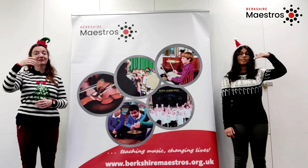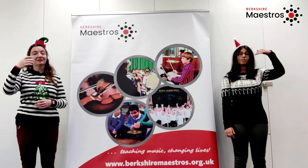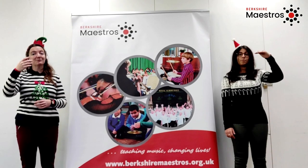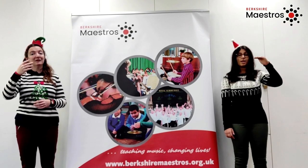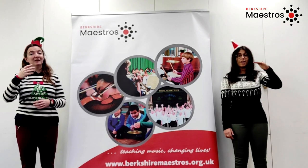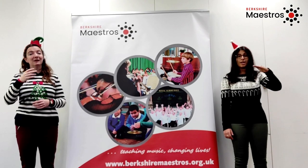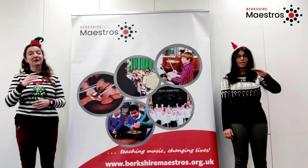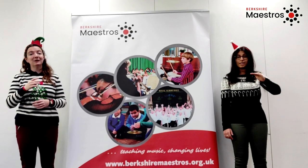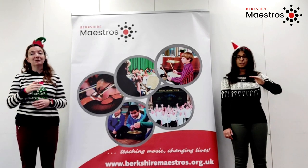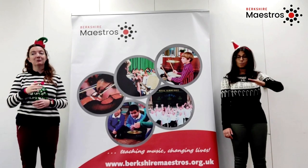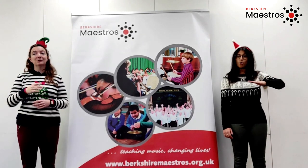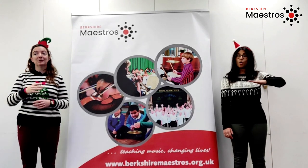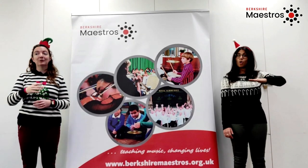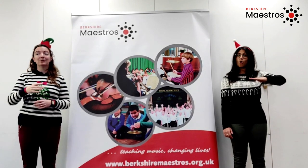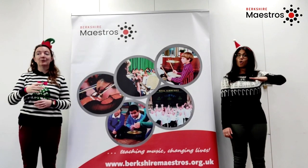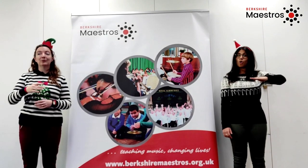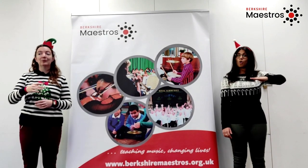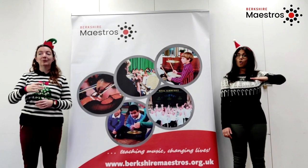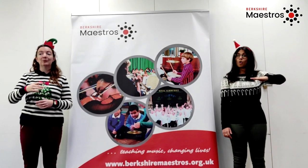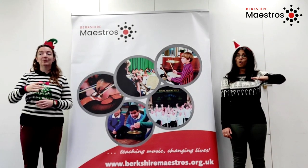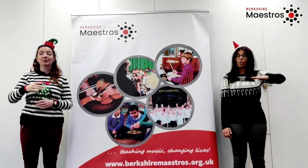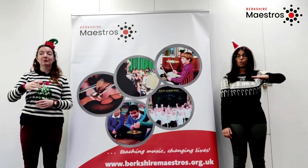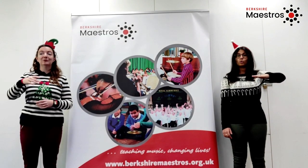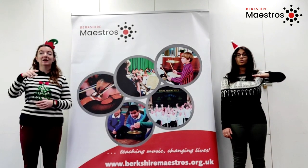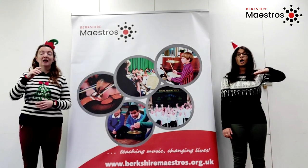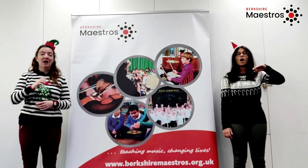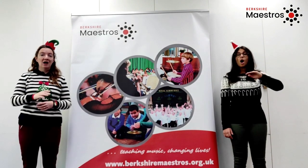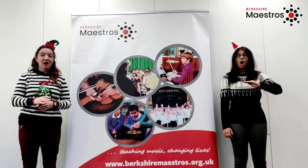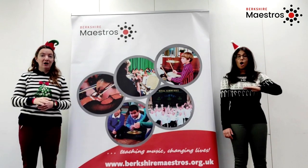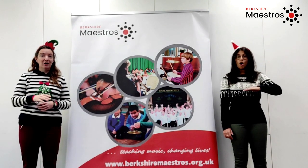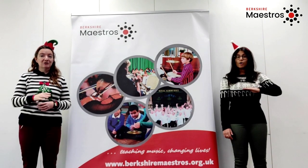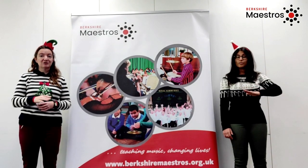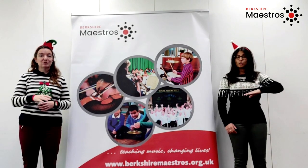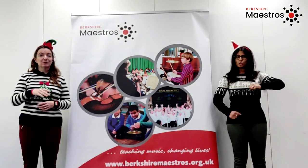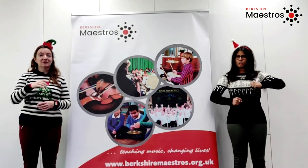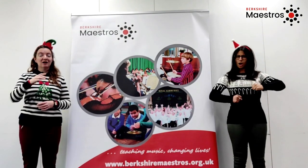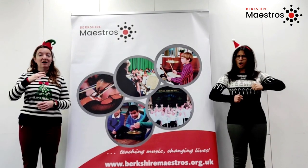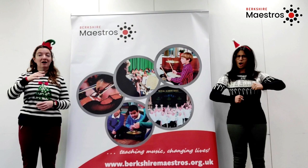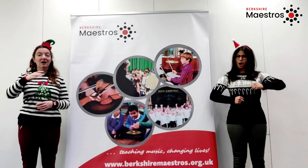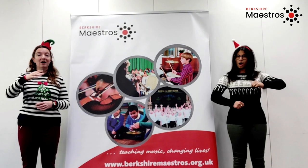wind made moan, a stood